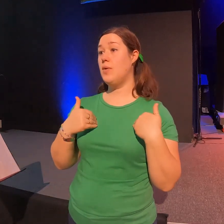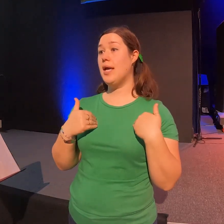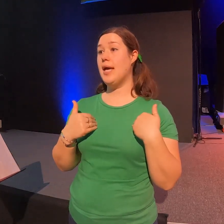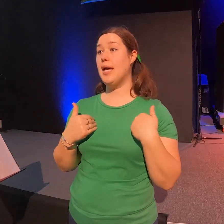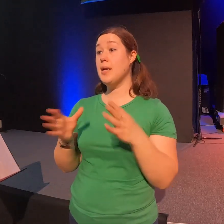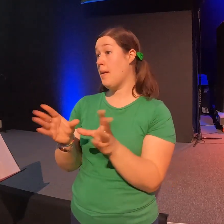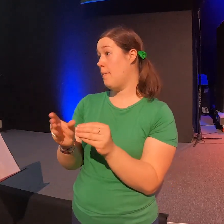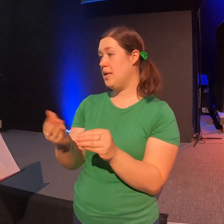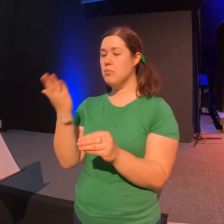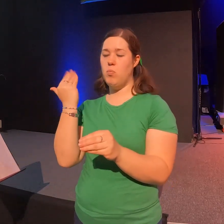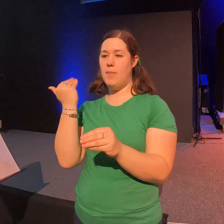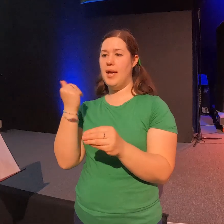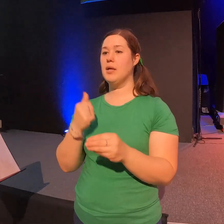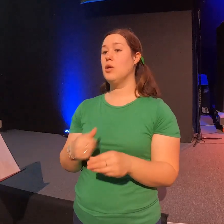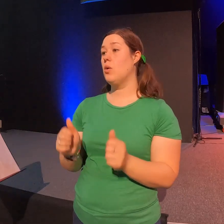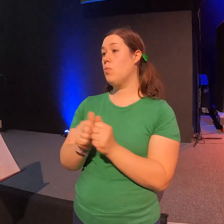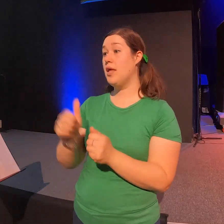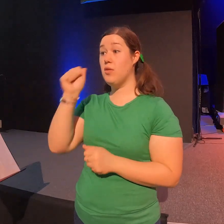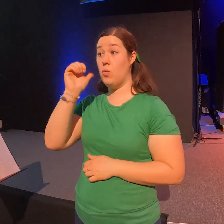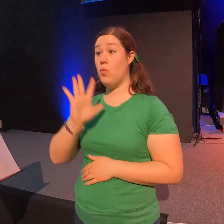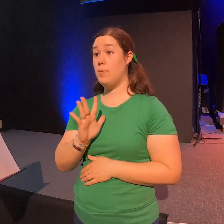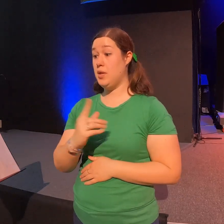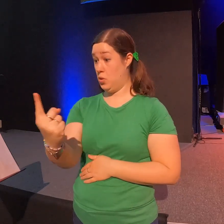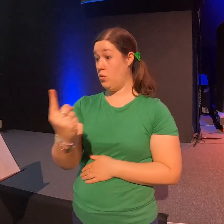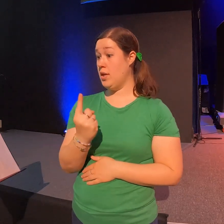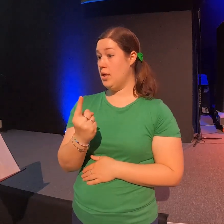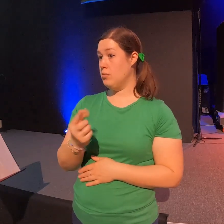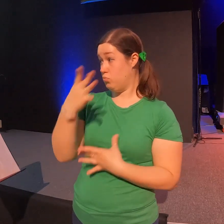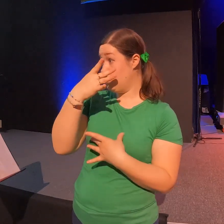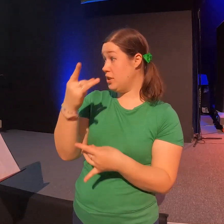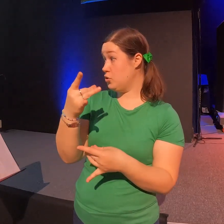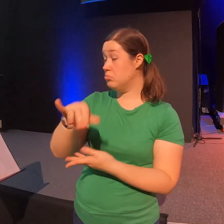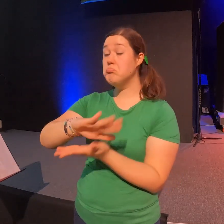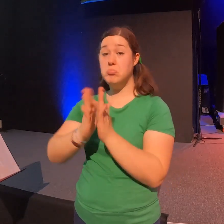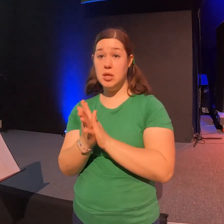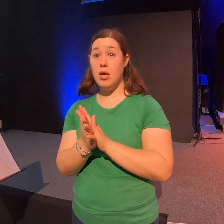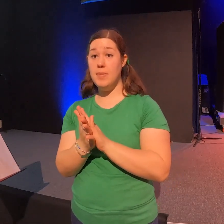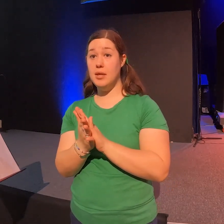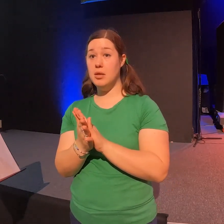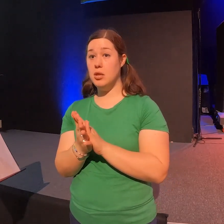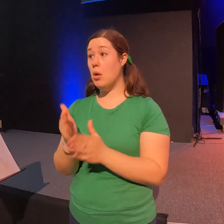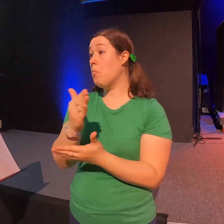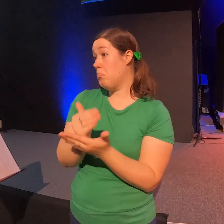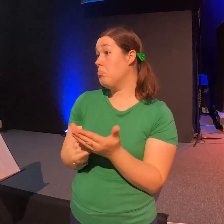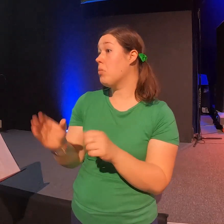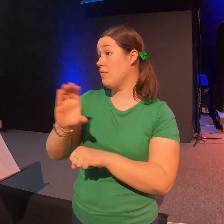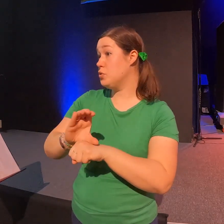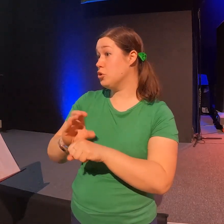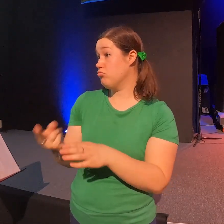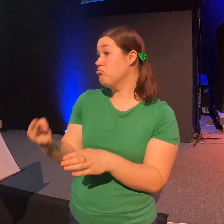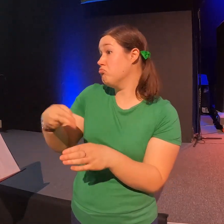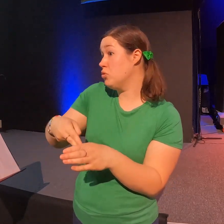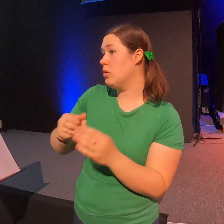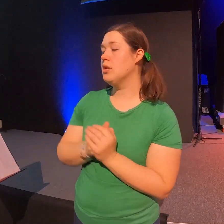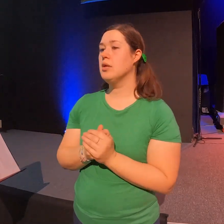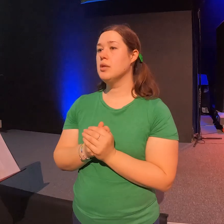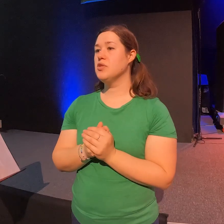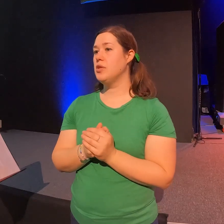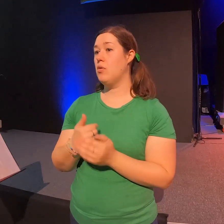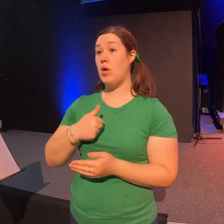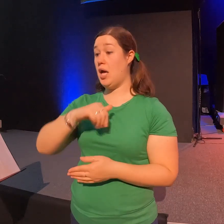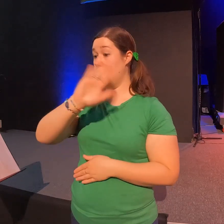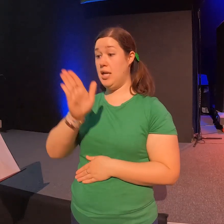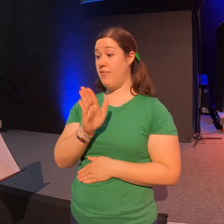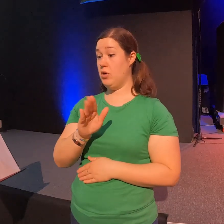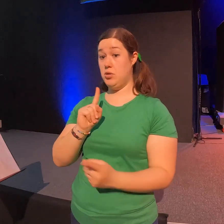of them. And she came to see me. And I walked in, I'd never met her before, and she looked so proper, very proper. And she was